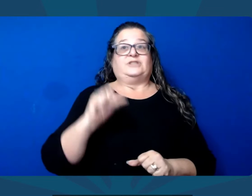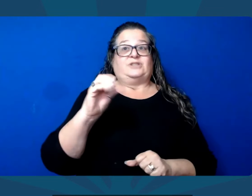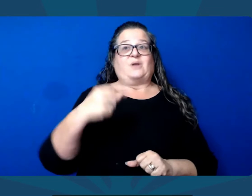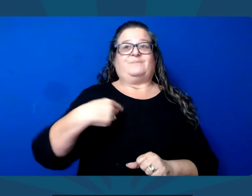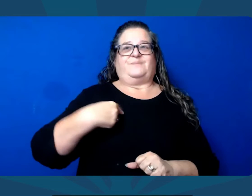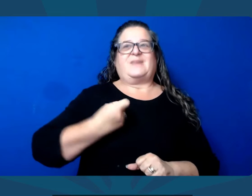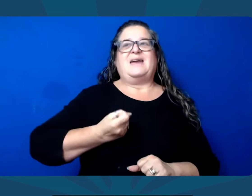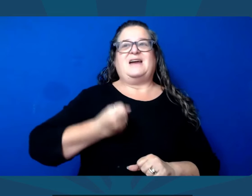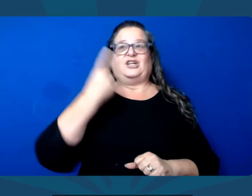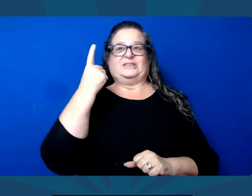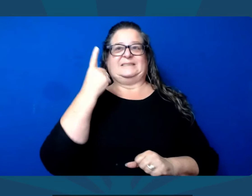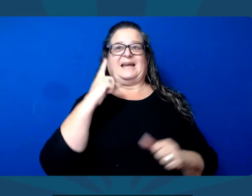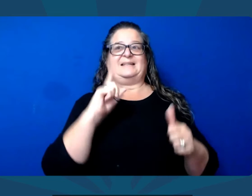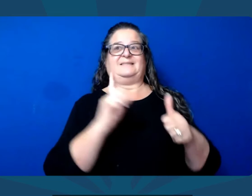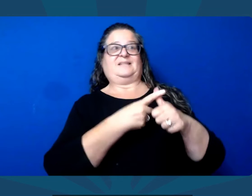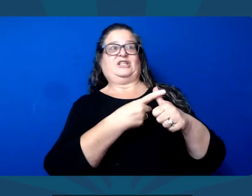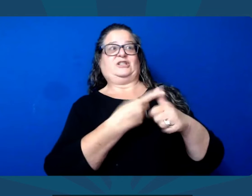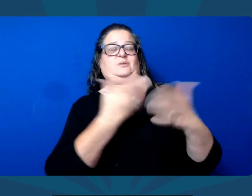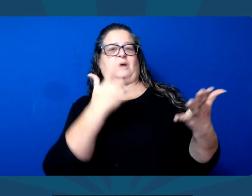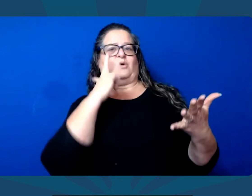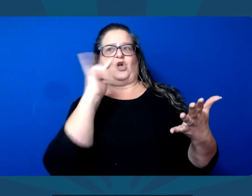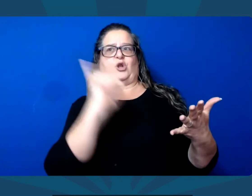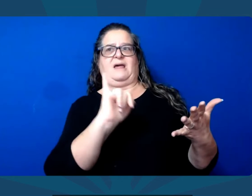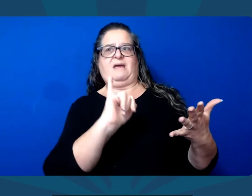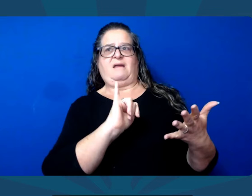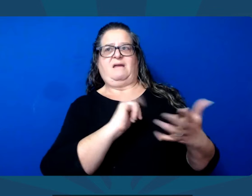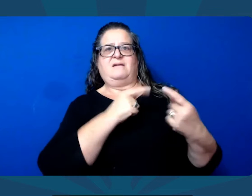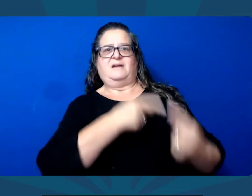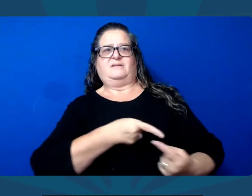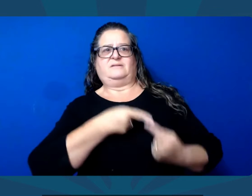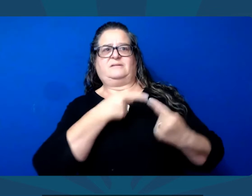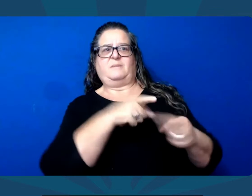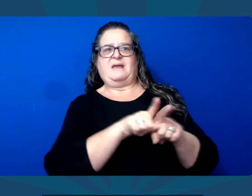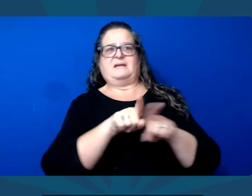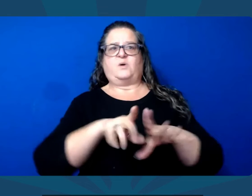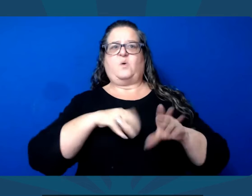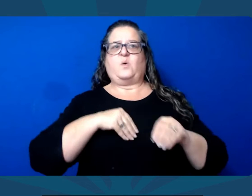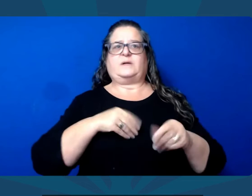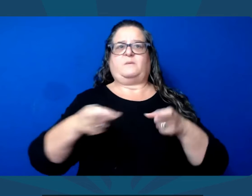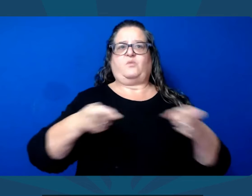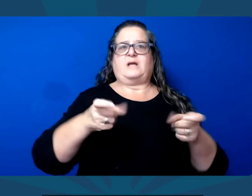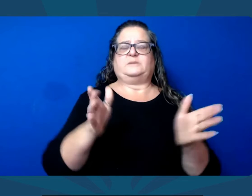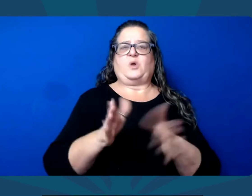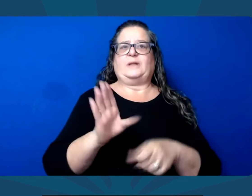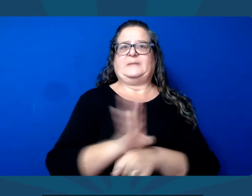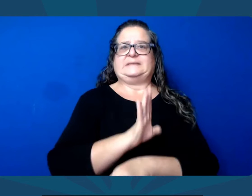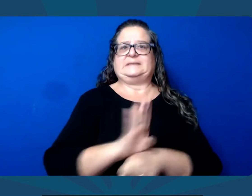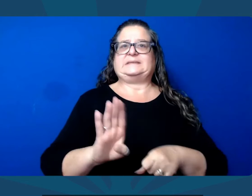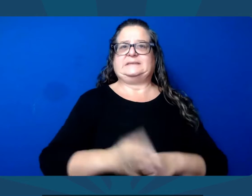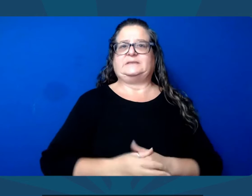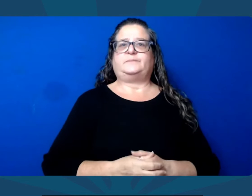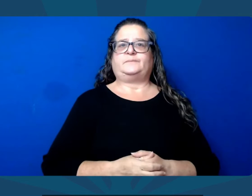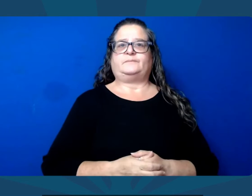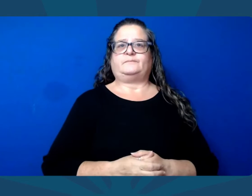10 years of that as the owner of a security agency. So I understand firsthand what the hardships